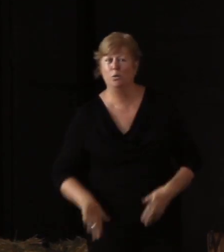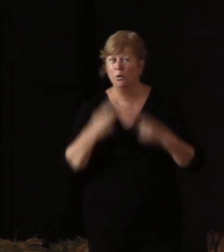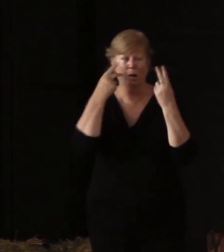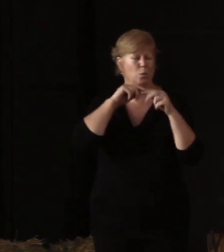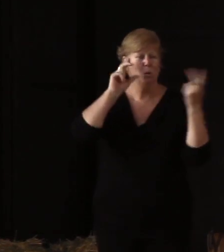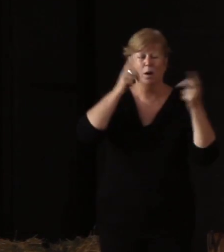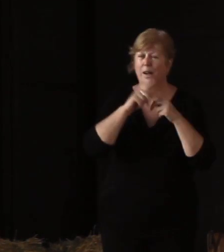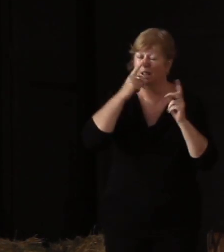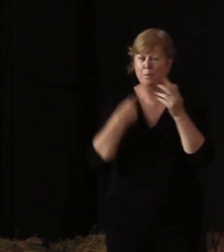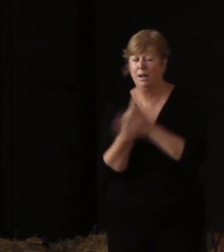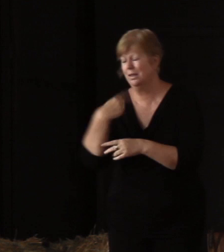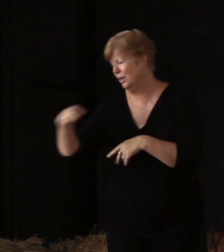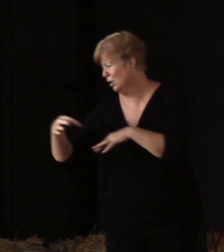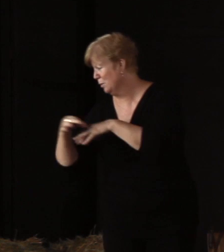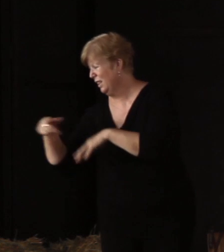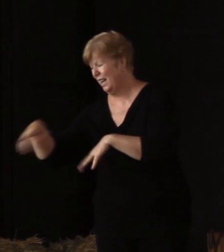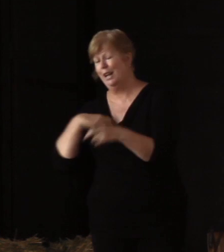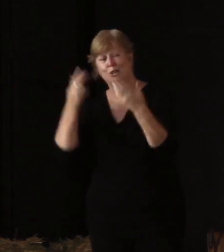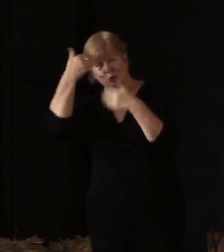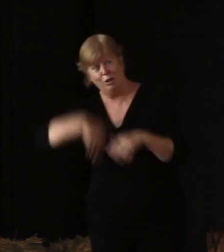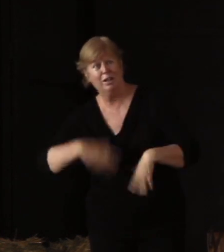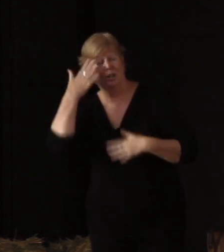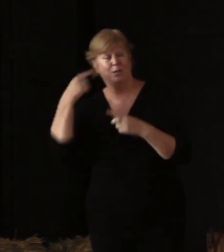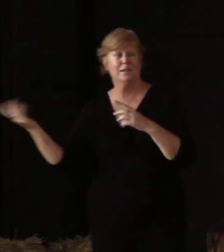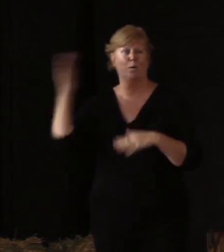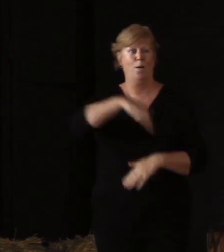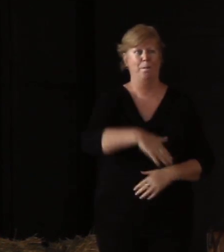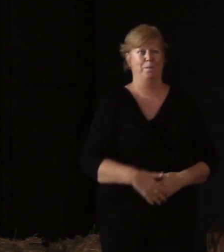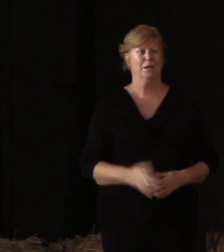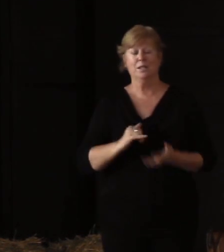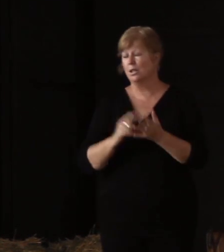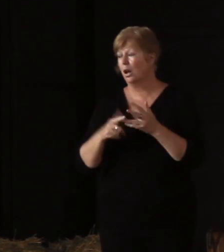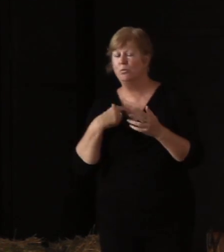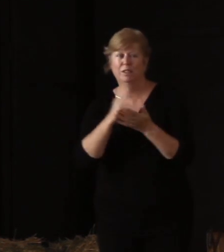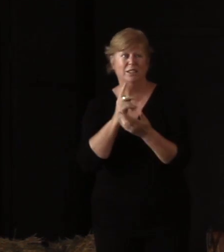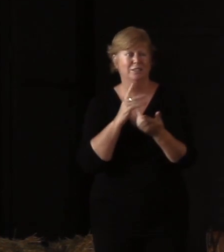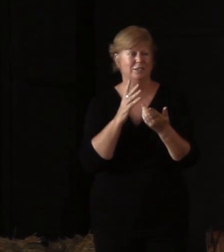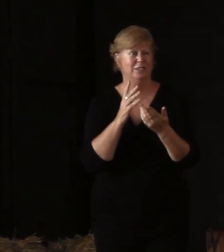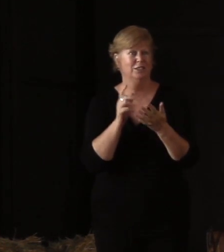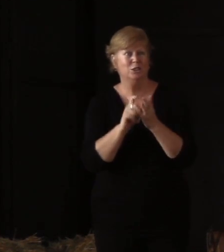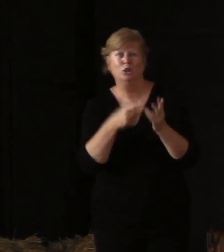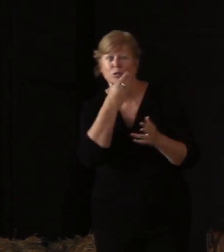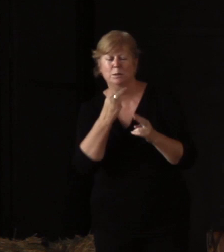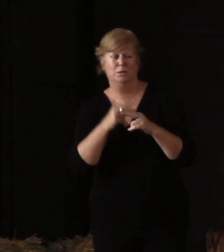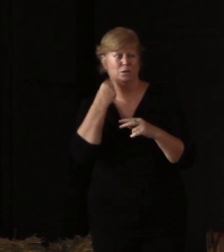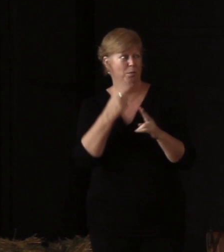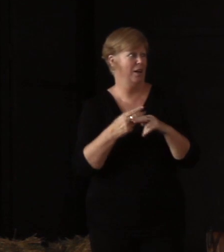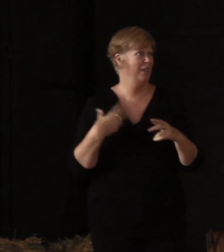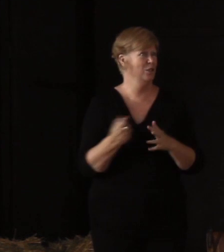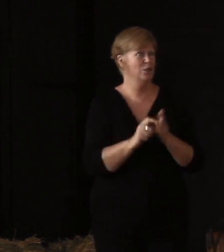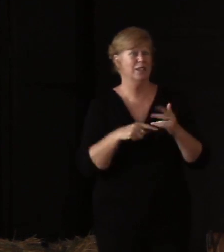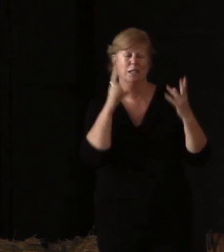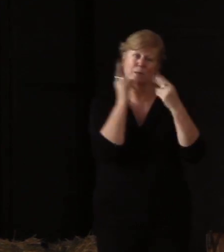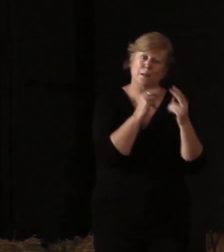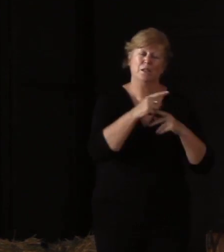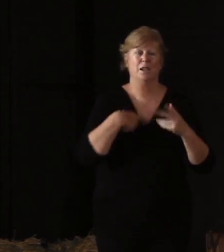about it. But you know what? My husband's in hospital and he's had a stroke and I don't know when he's coming home. So I'm really just trying to, you know, do Christmas for tomorrow. And what I've got to do is get some